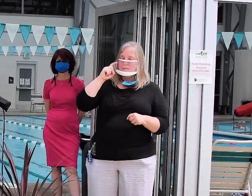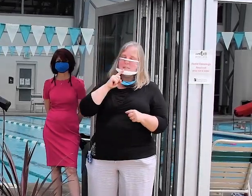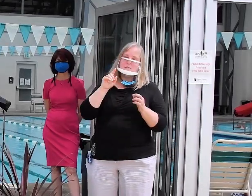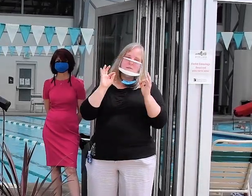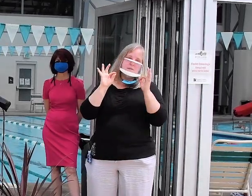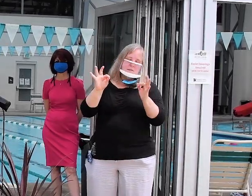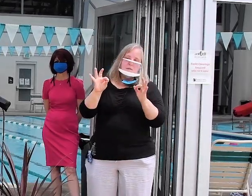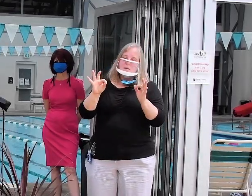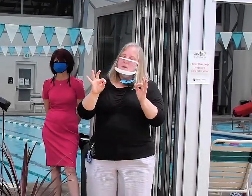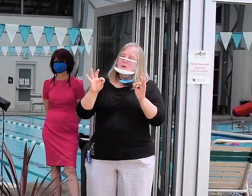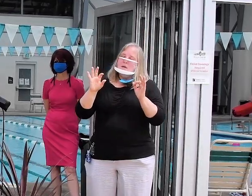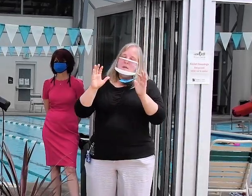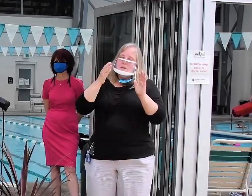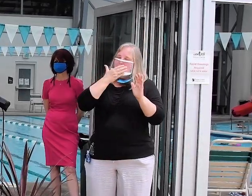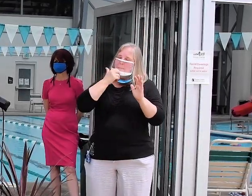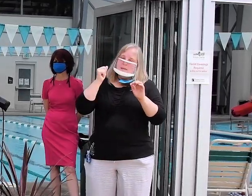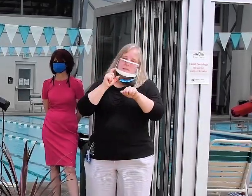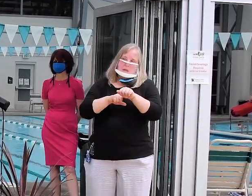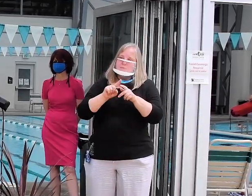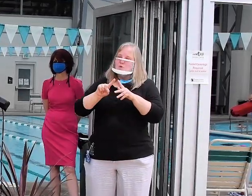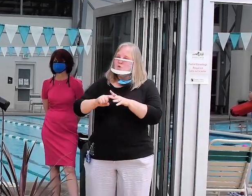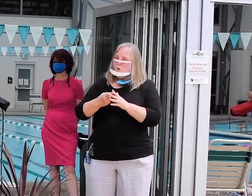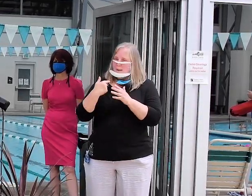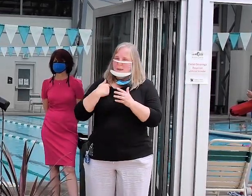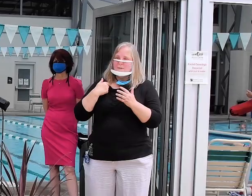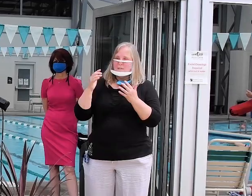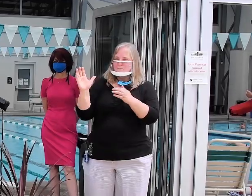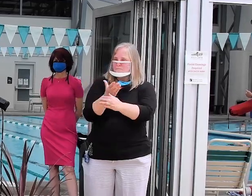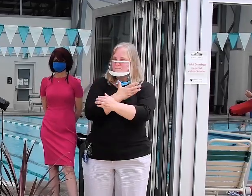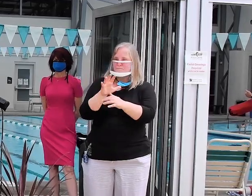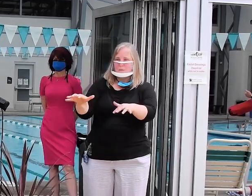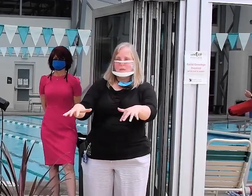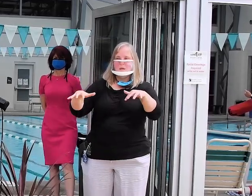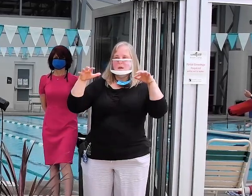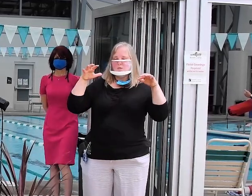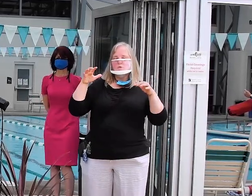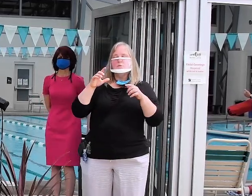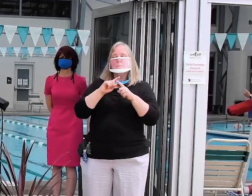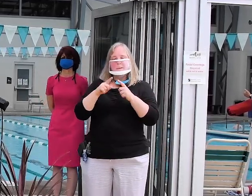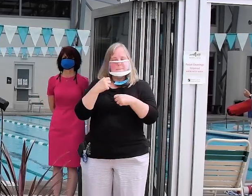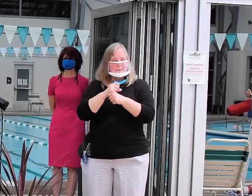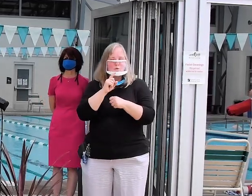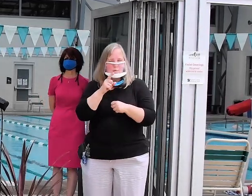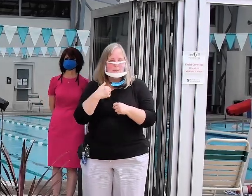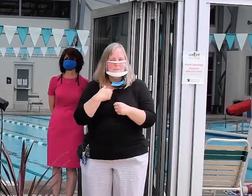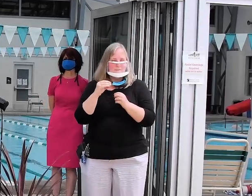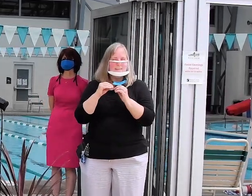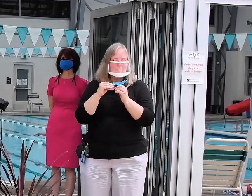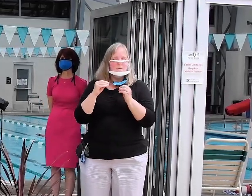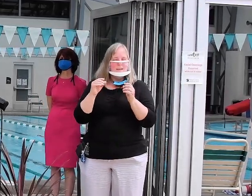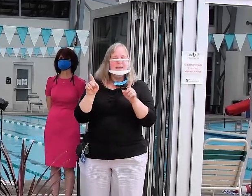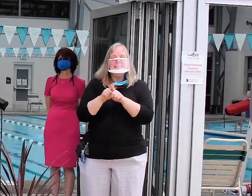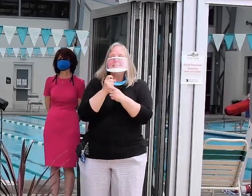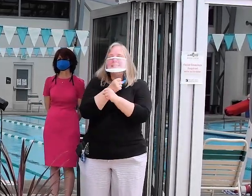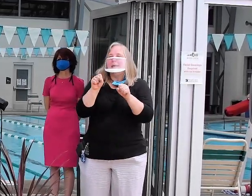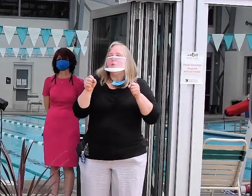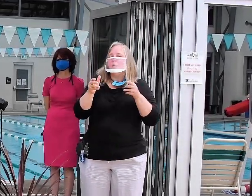ideal time to start having concerts, but ensuring that we're having them in as safe a way as